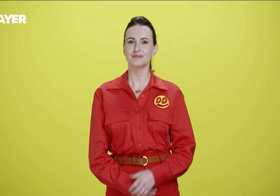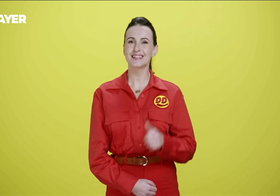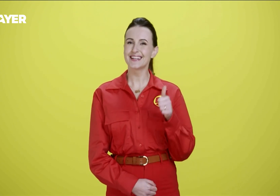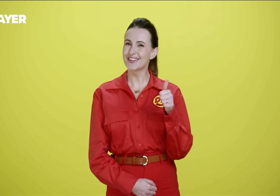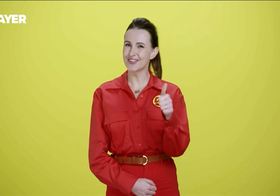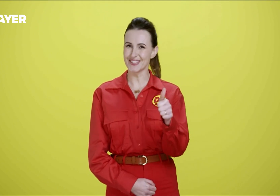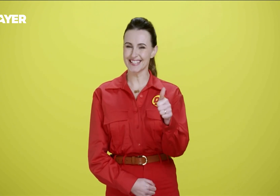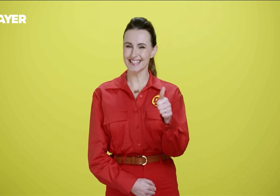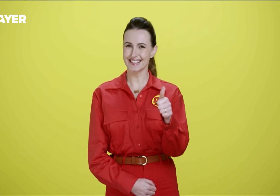Good.